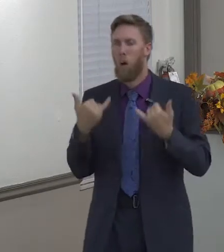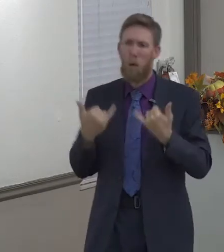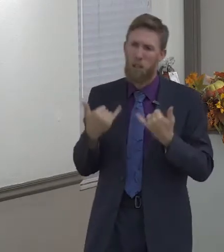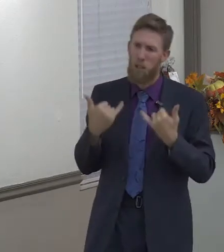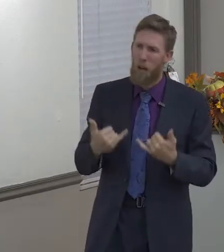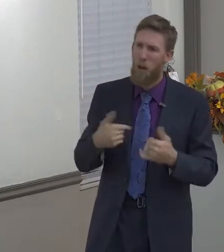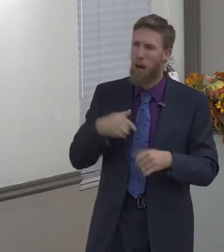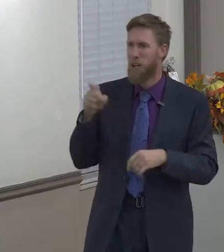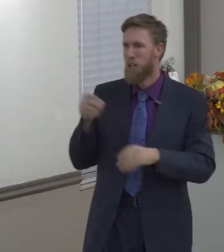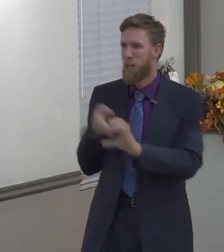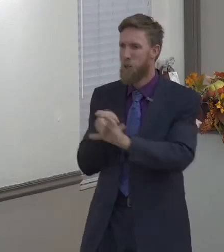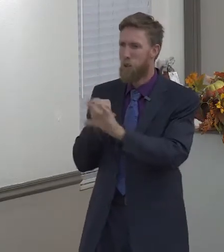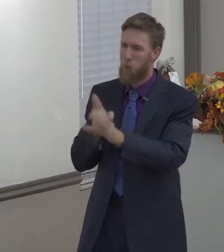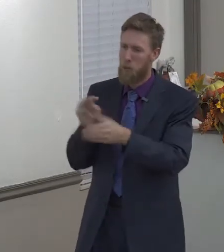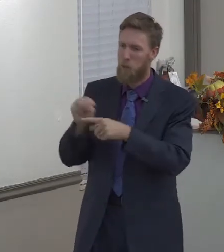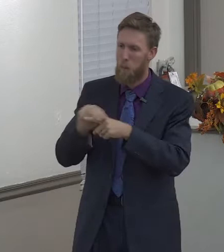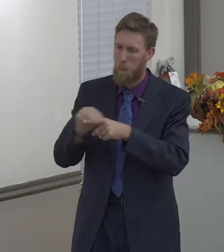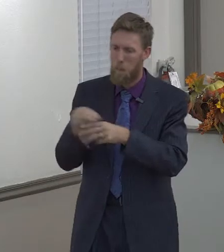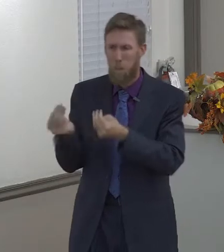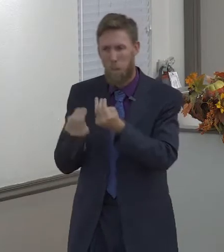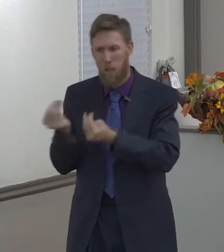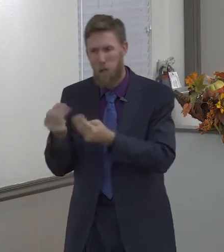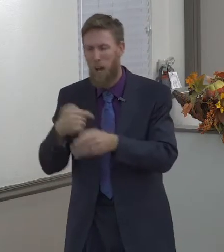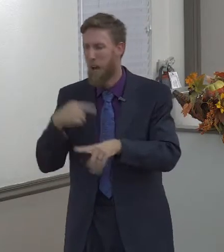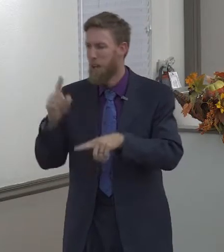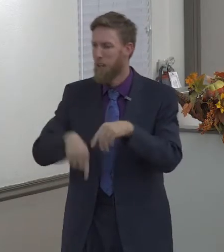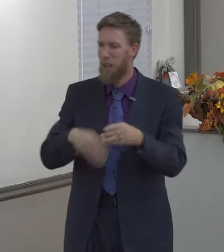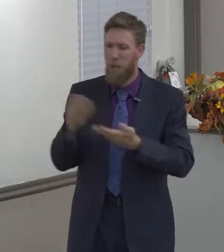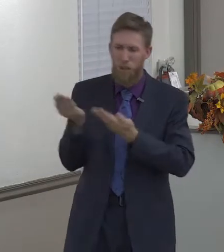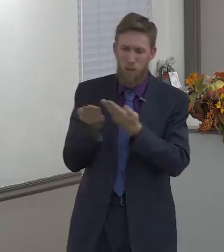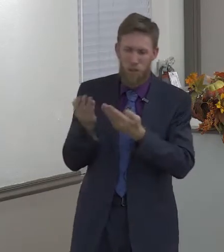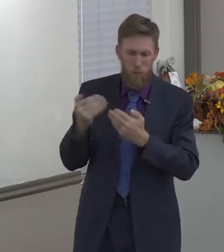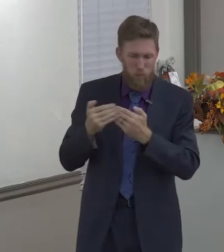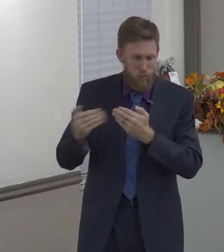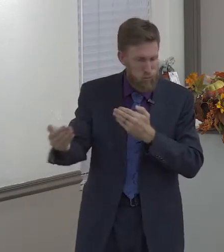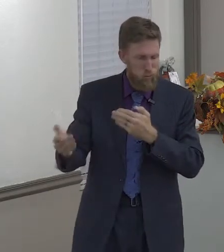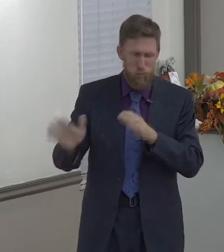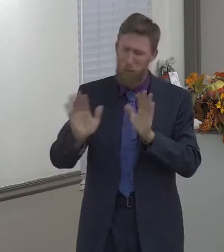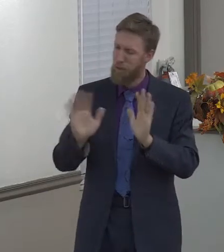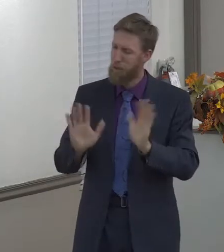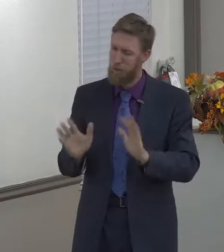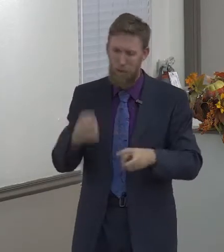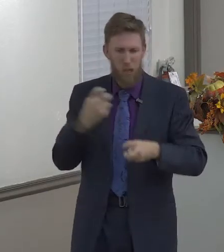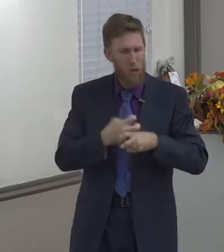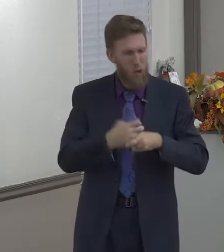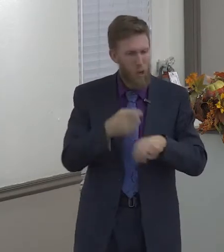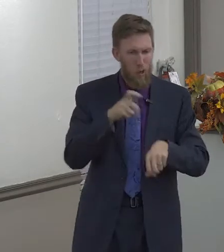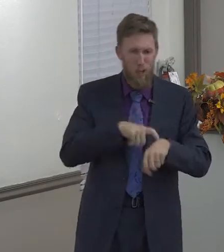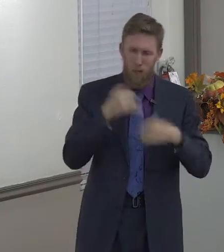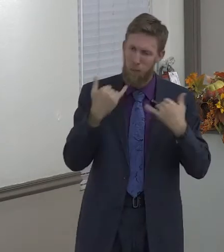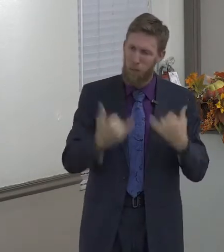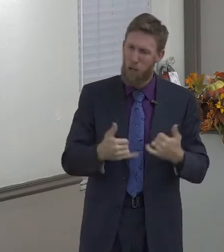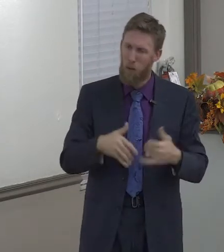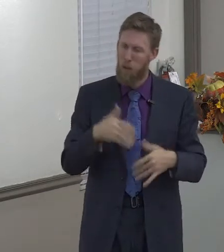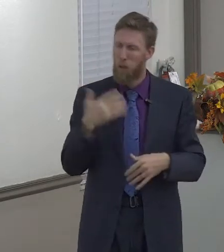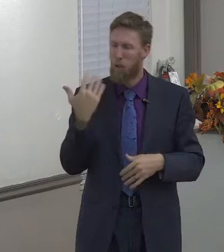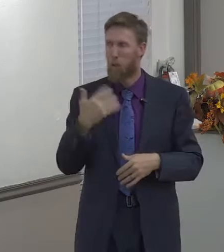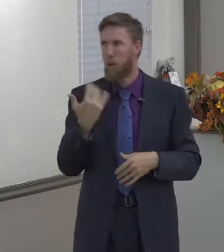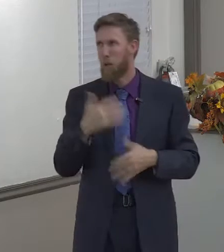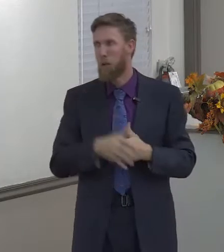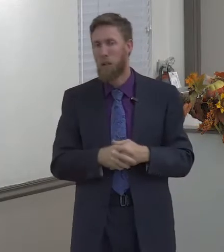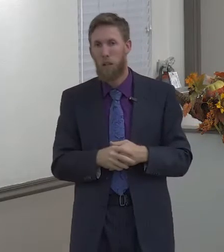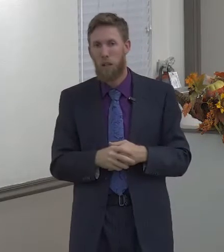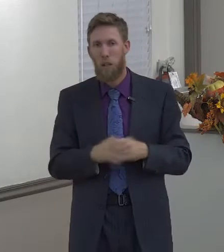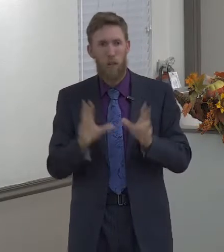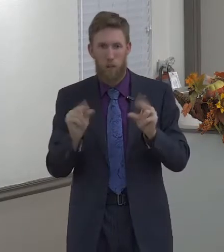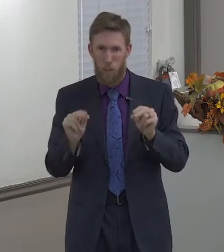time, that doesn't lead to a good place. Most of the time, when a person pulls out of an area that they serve in, it isn't long